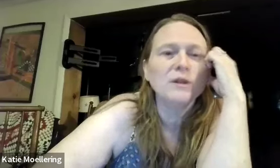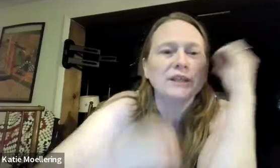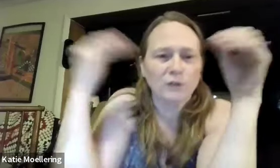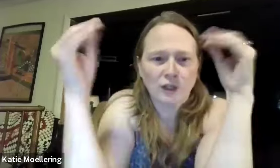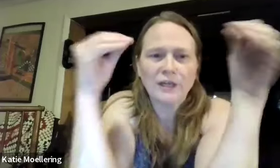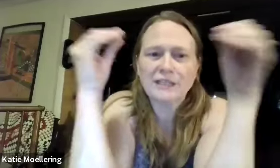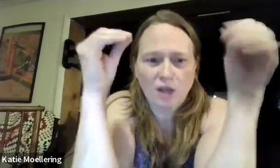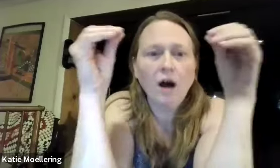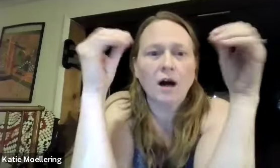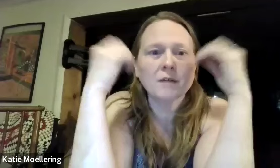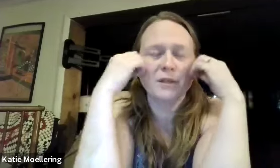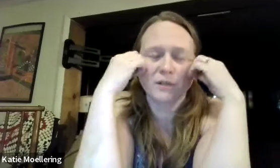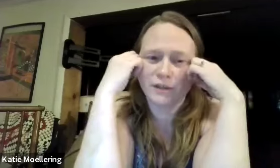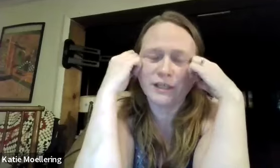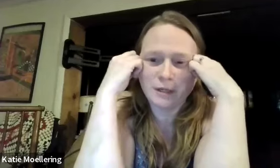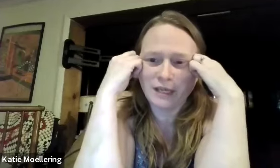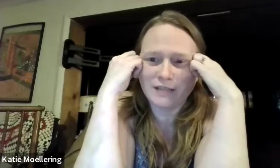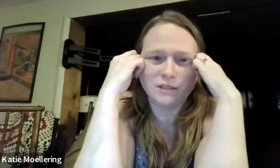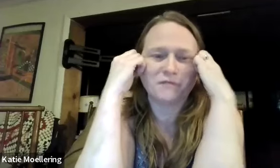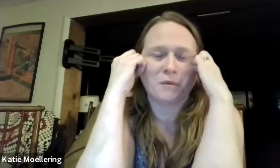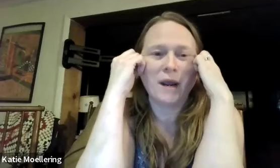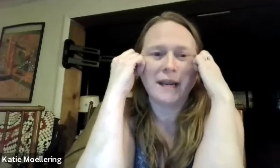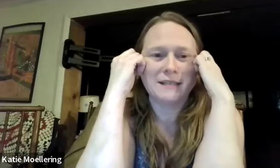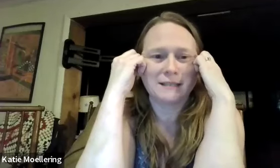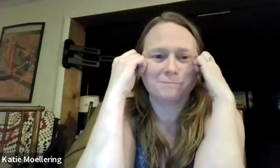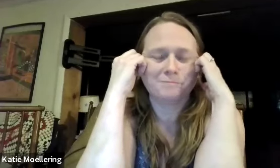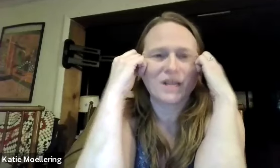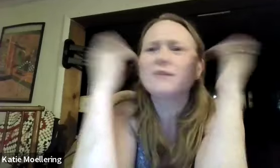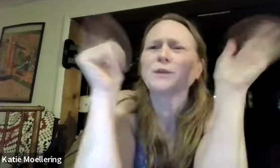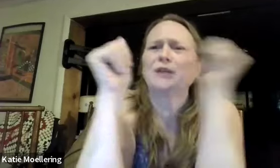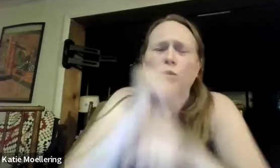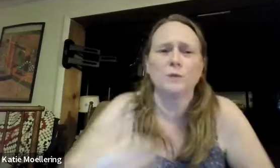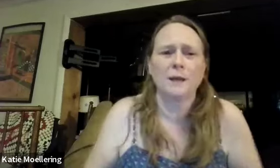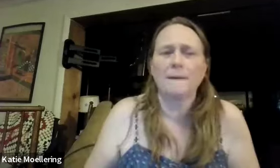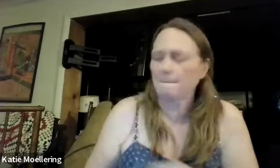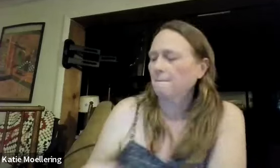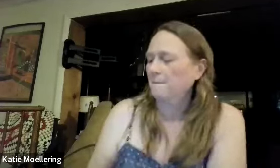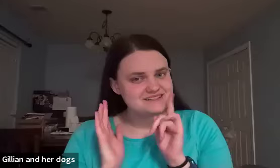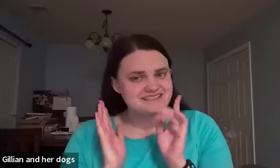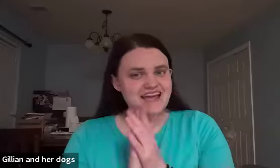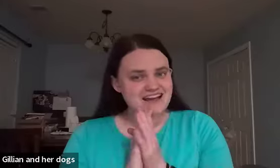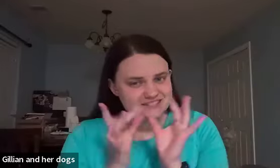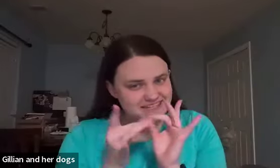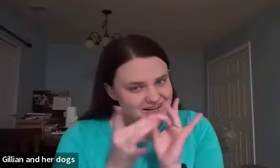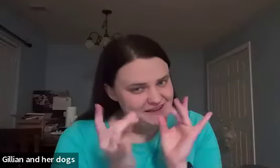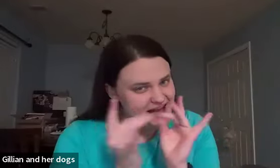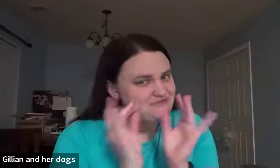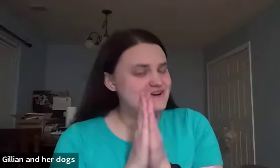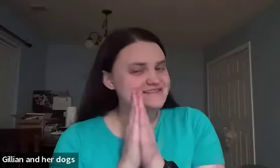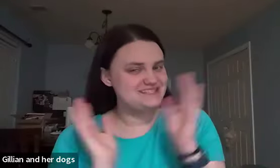like you're learning to talk, but you're learning to communicate two different ways. And it was just really Oh cool. yeah. Well, I was gonna say I actually can get on. I have fun